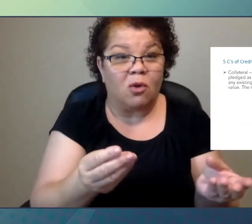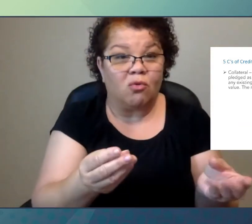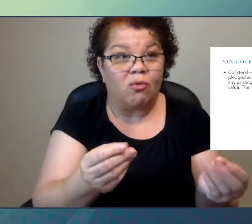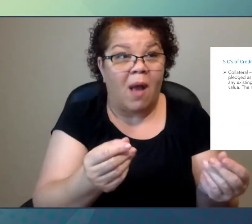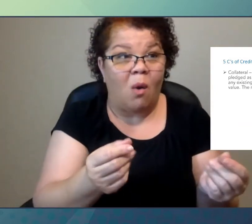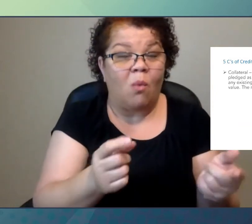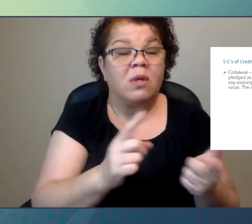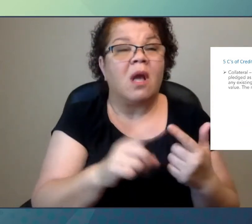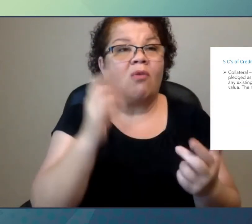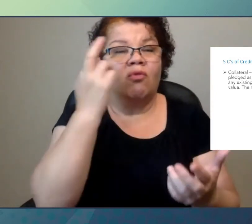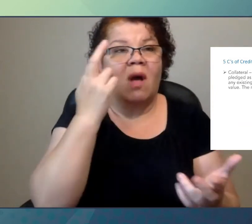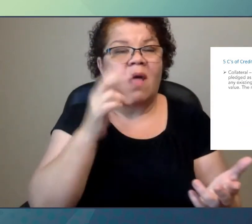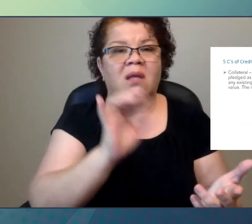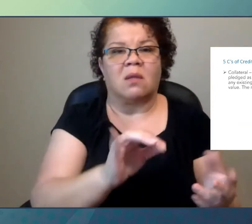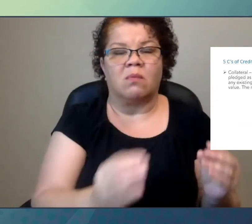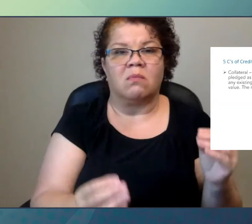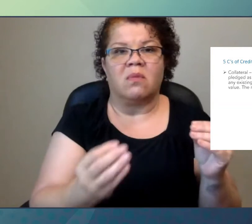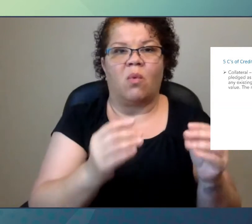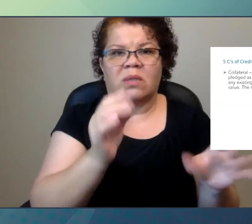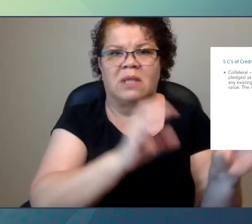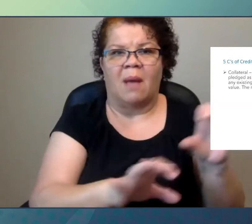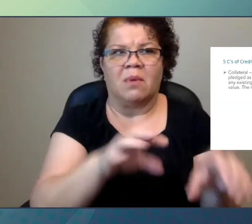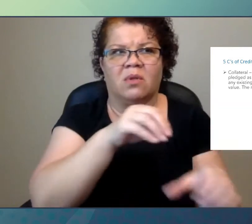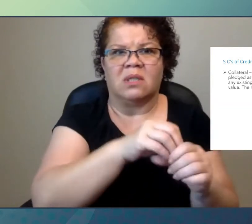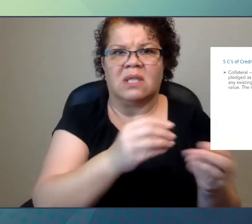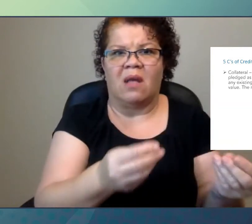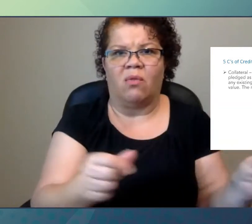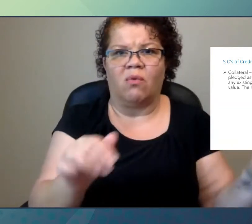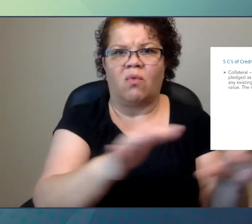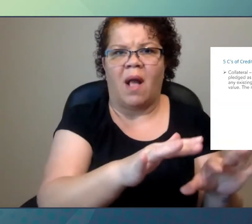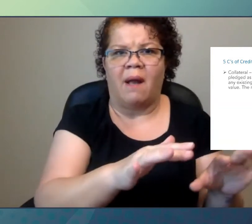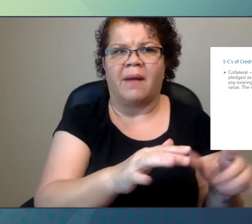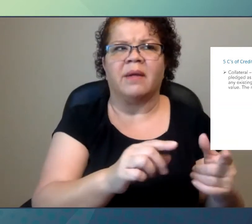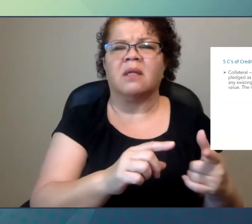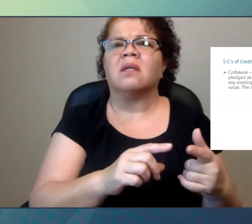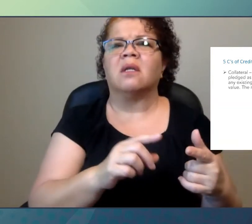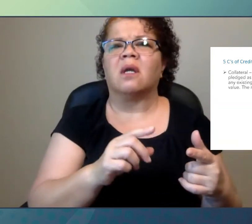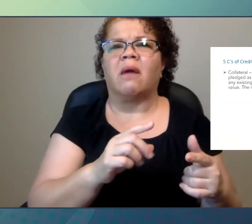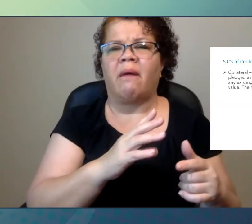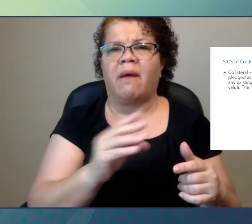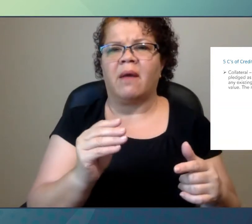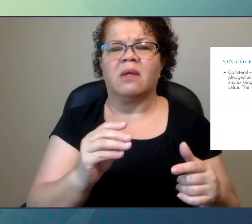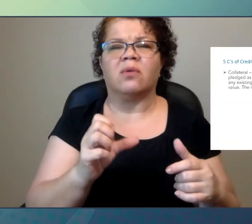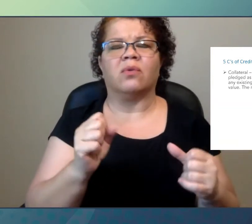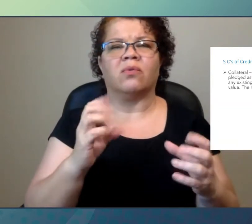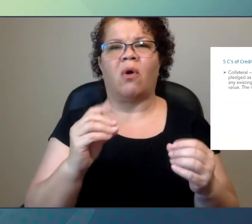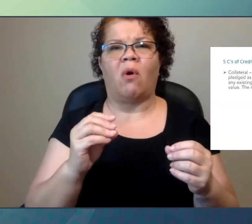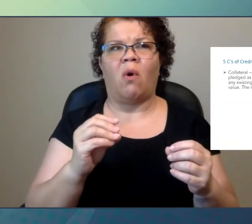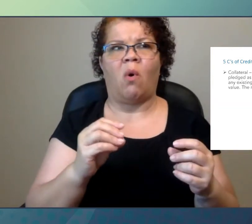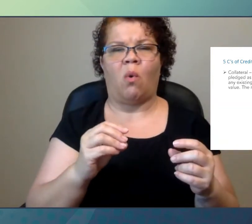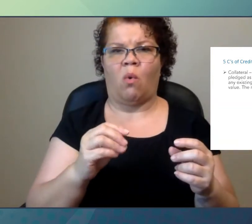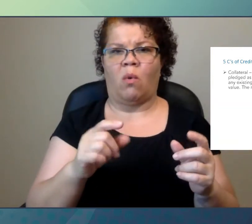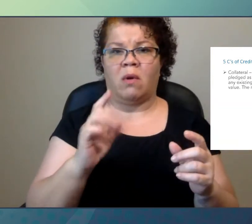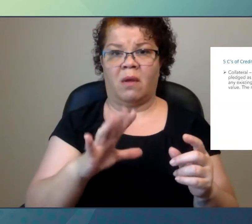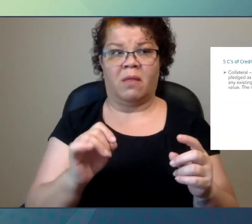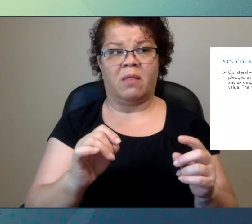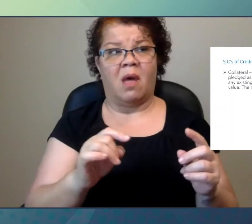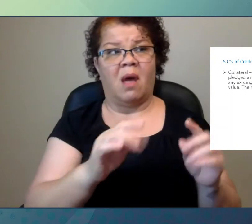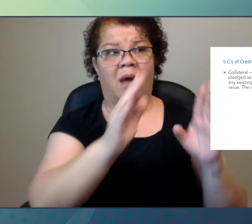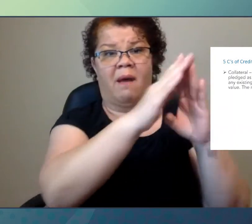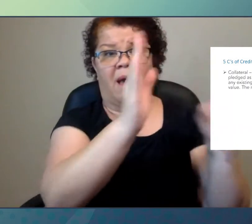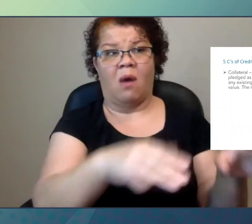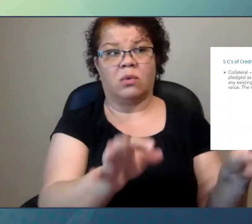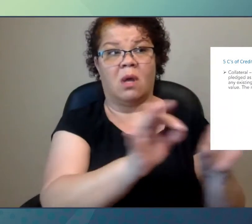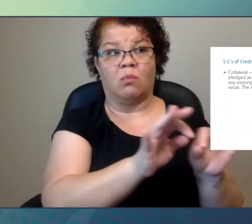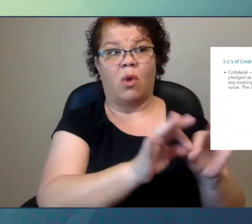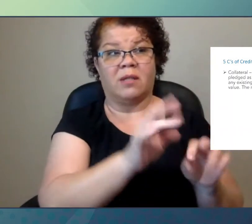require additional mitigating factors to make the loan. So all of the appraiser will look at that, although they're not